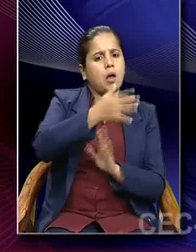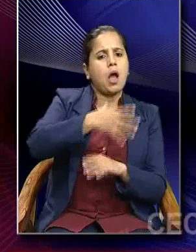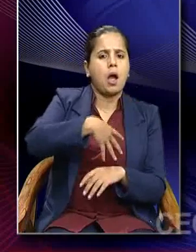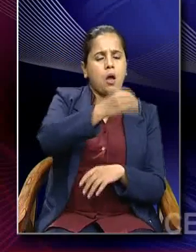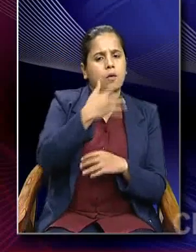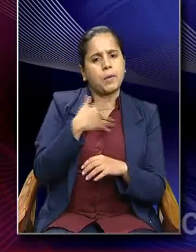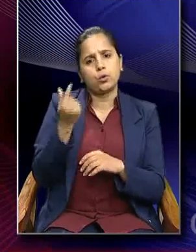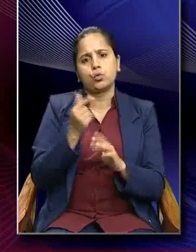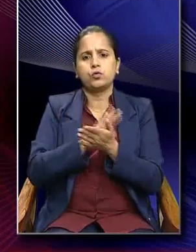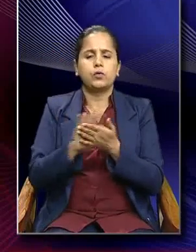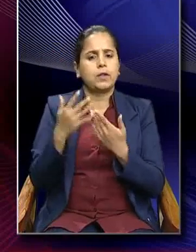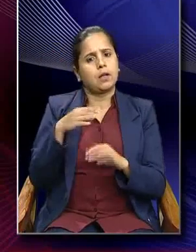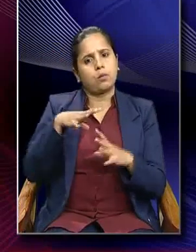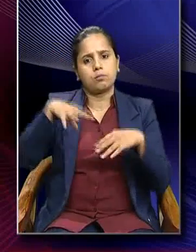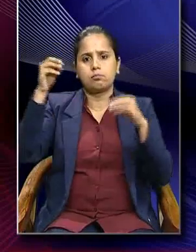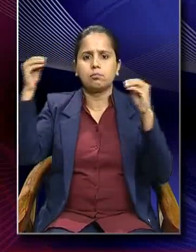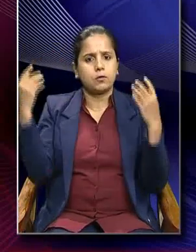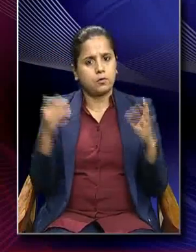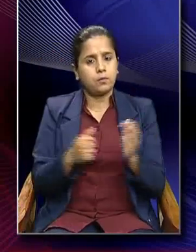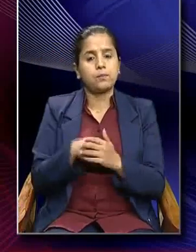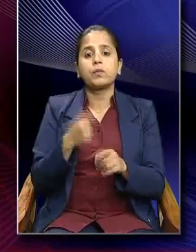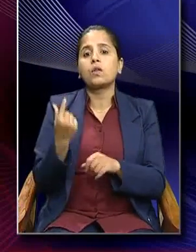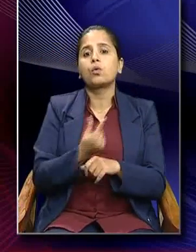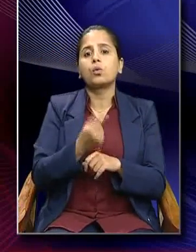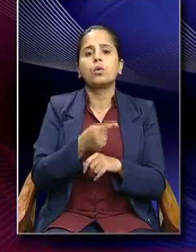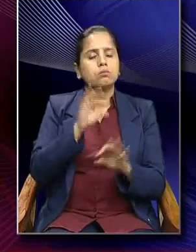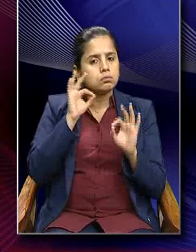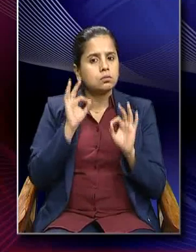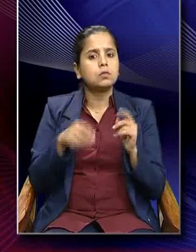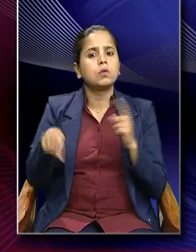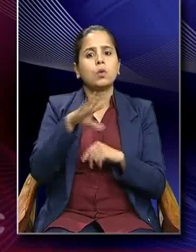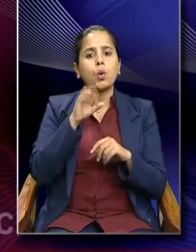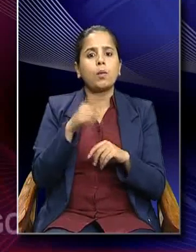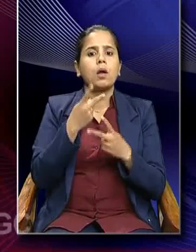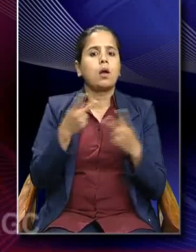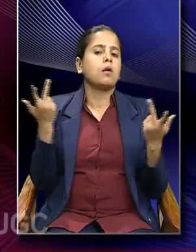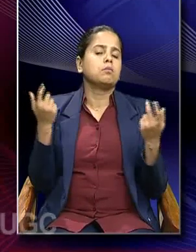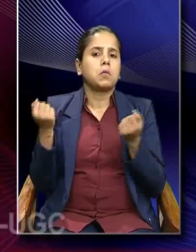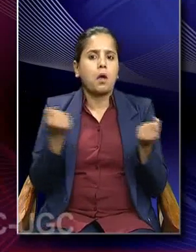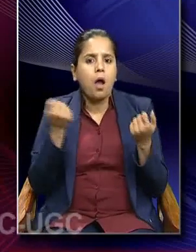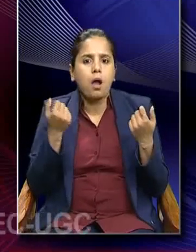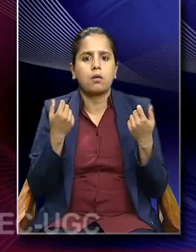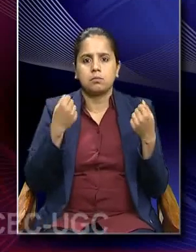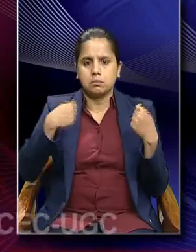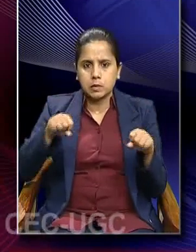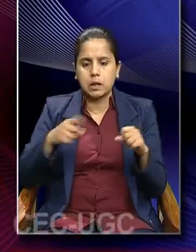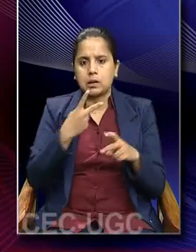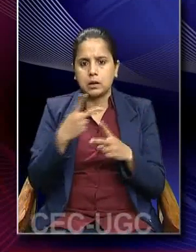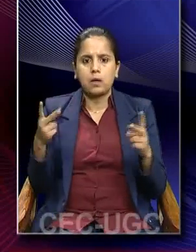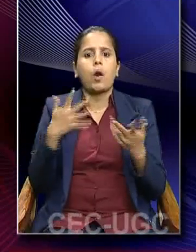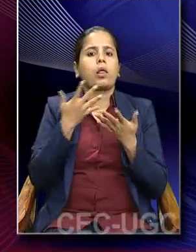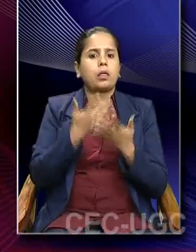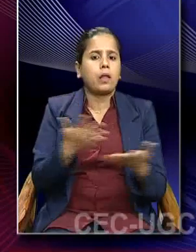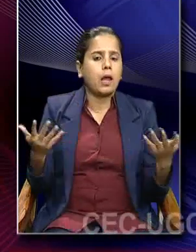have used them, and then using the efficient vehicles and energy efficient